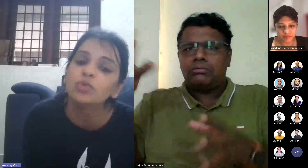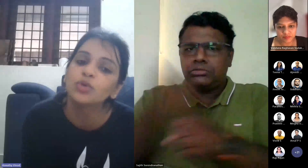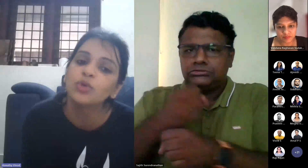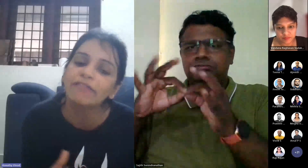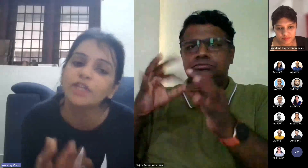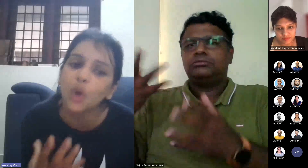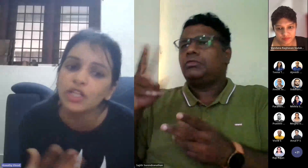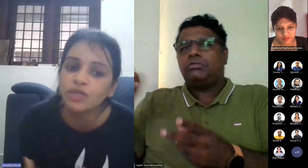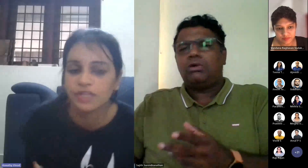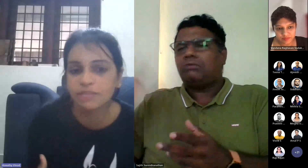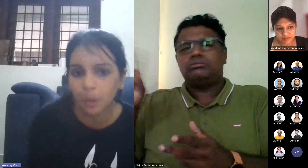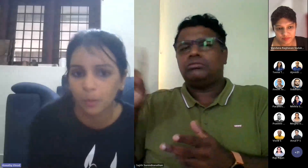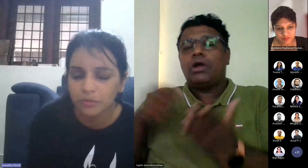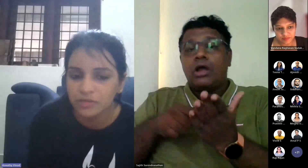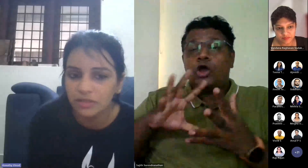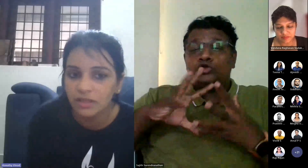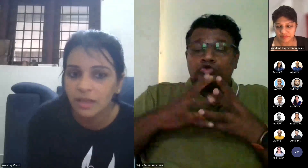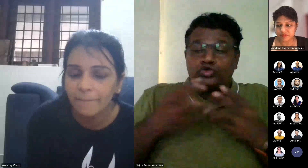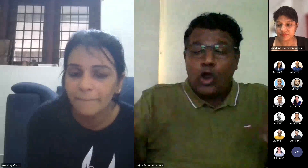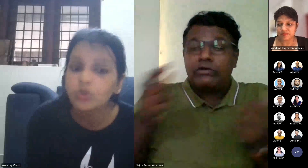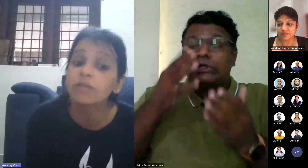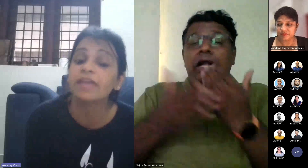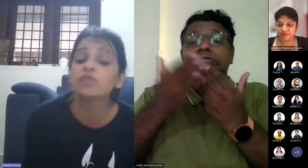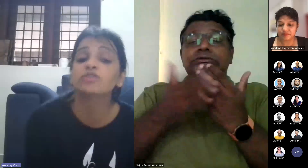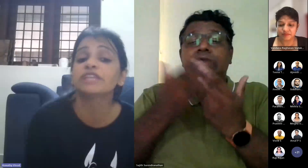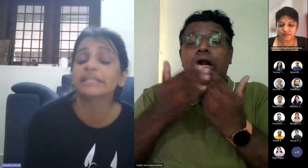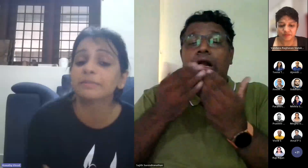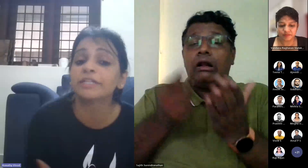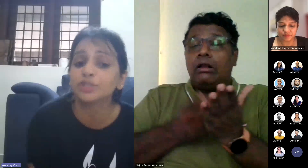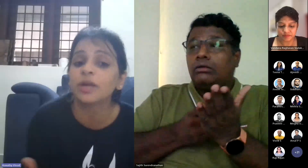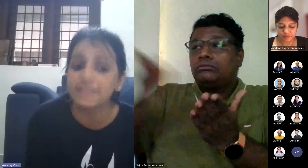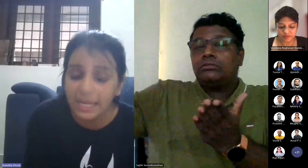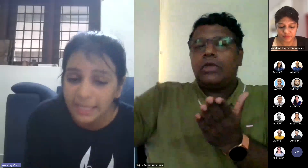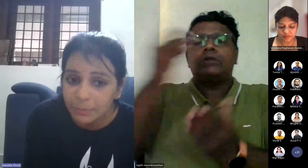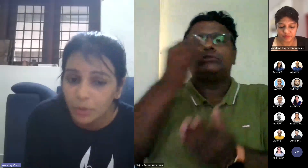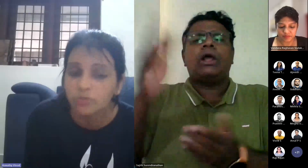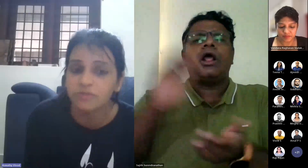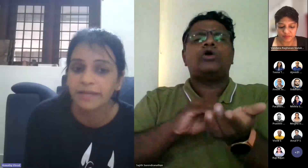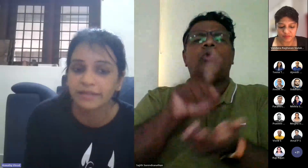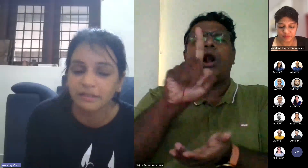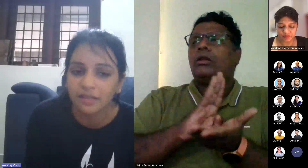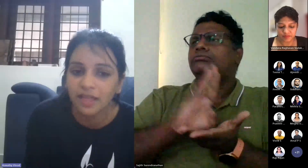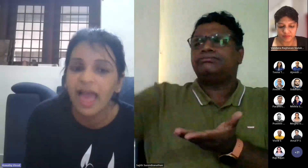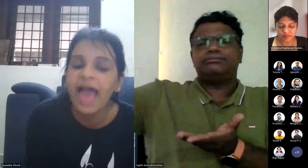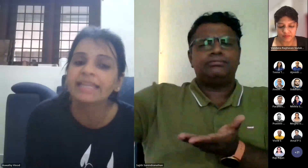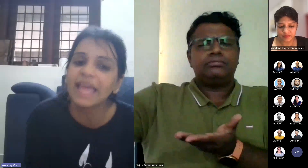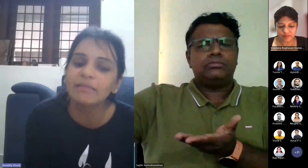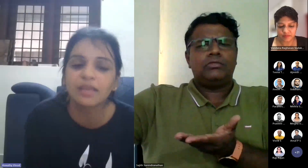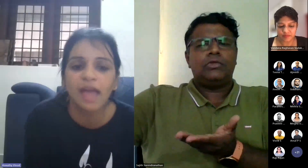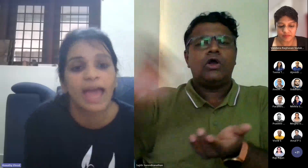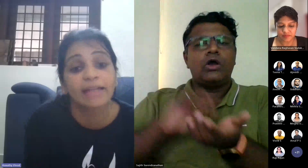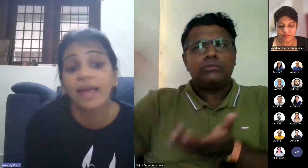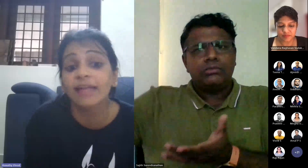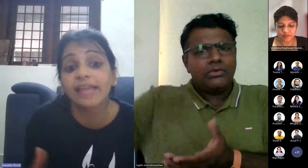sure you have the knowledge of these problems. You can make use of an interpreter to understand these problems better, and